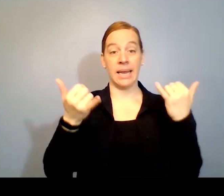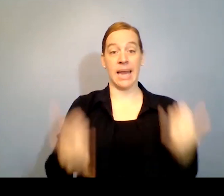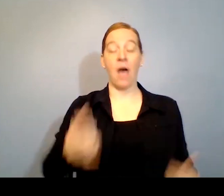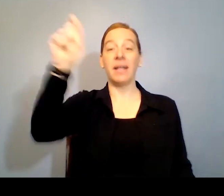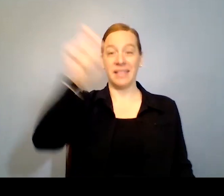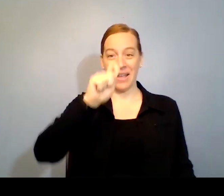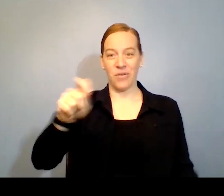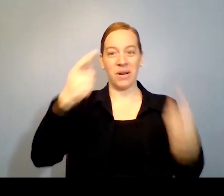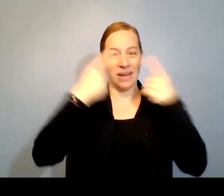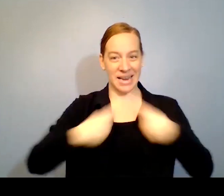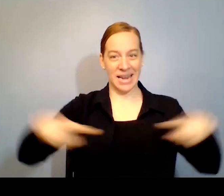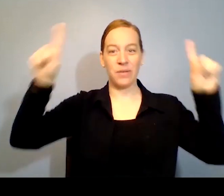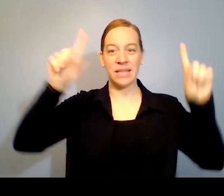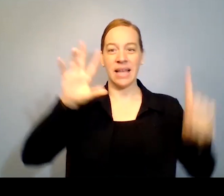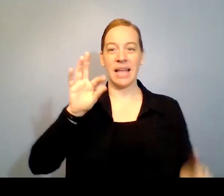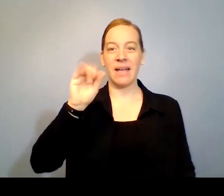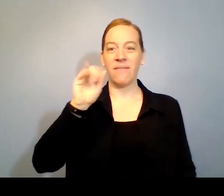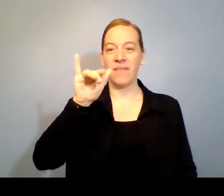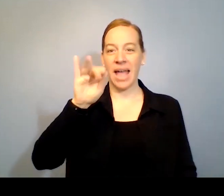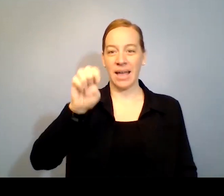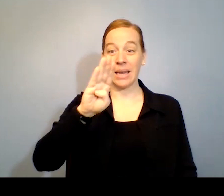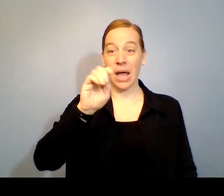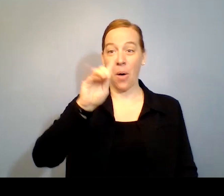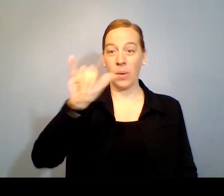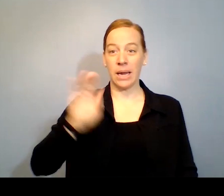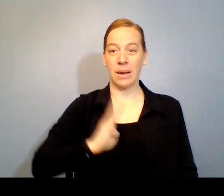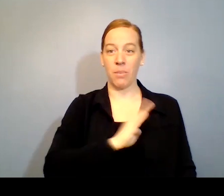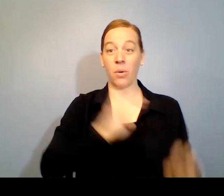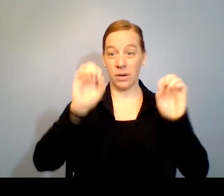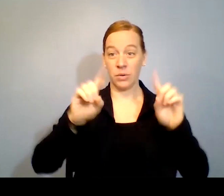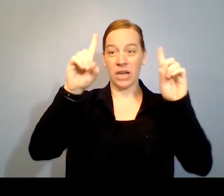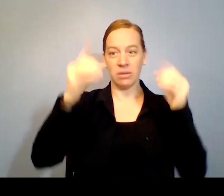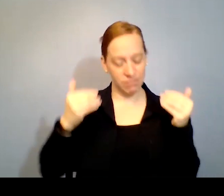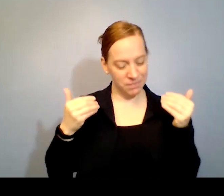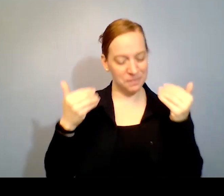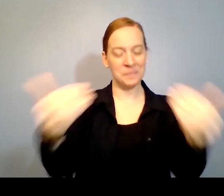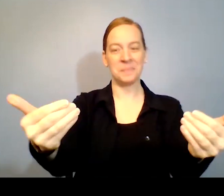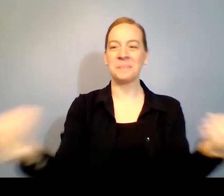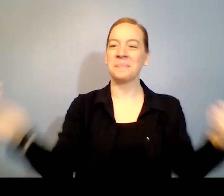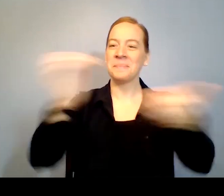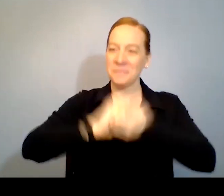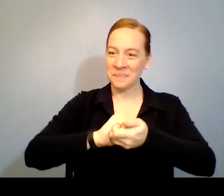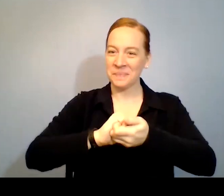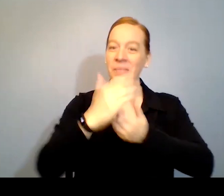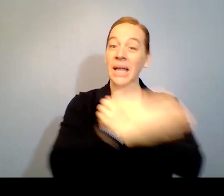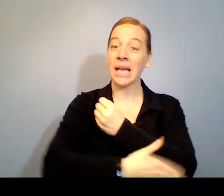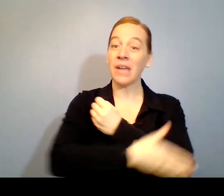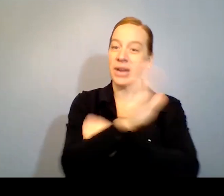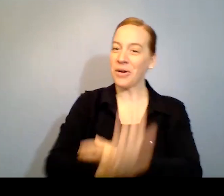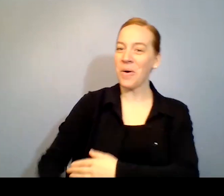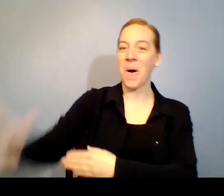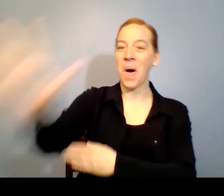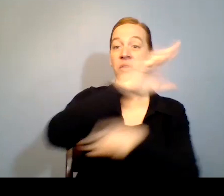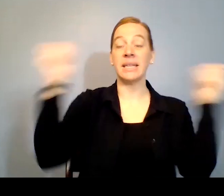Now, therefore, be it proclaimed that the members of the Fayette County Board of Education hereby join the rest of the nation